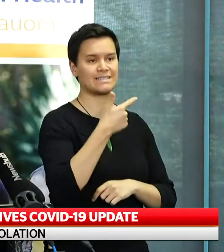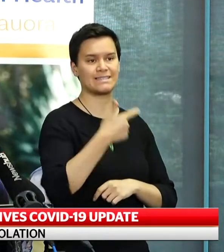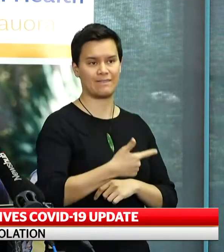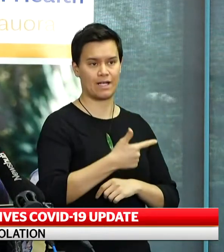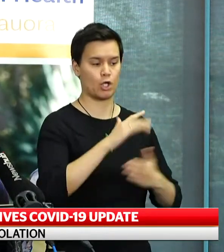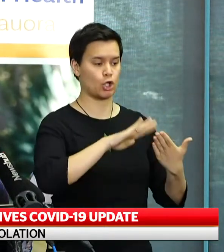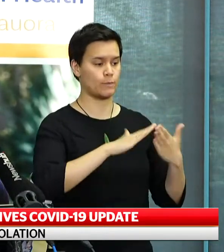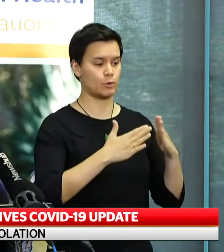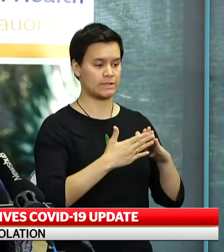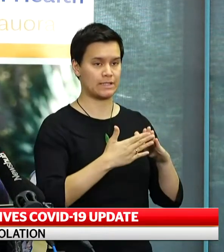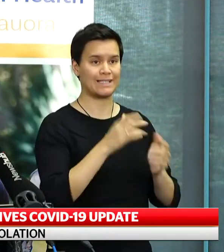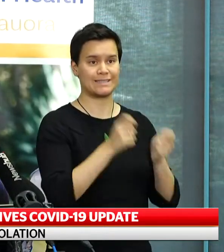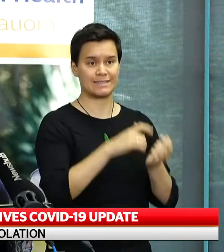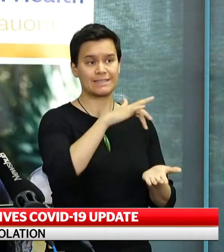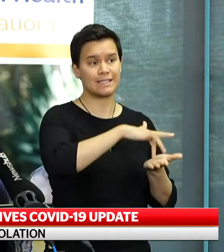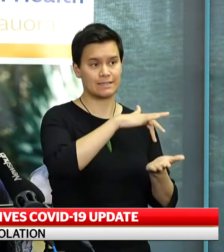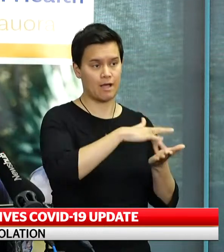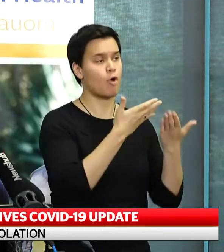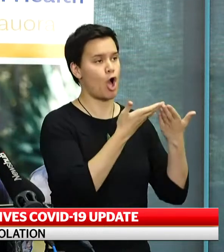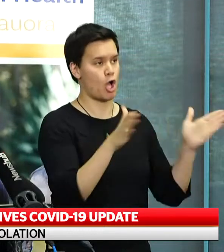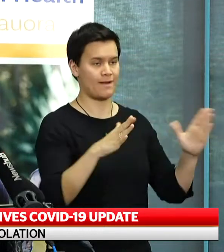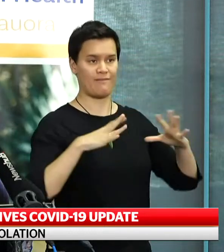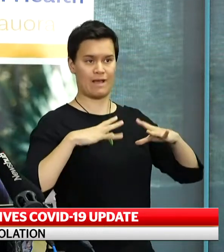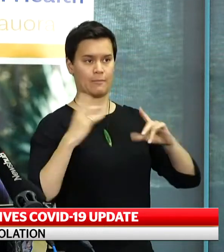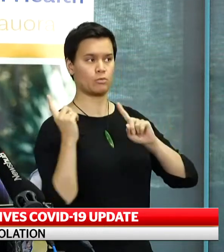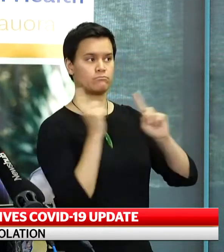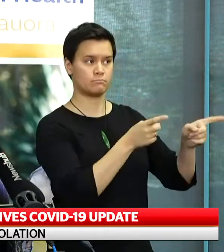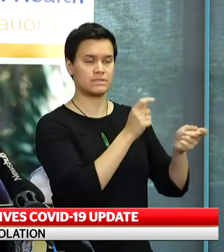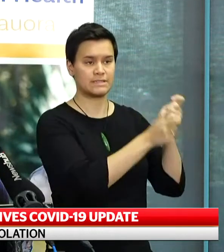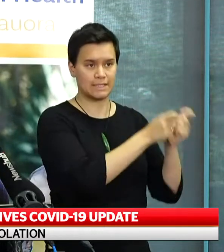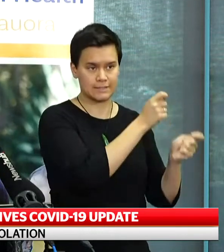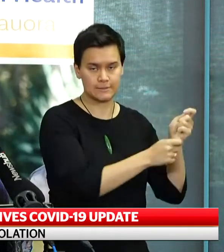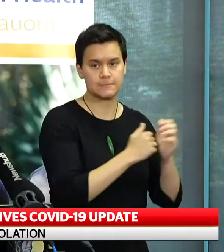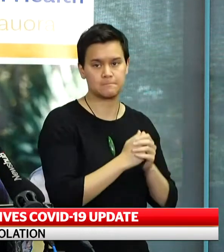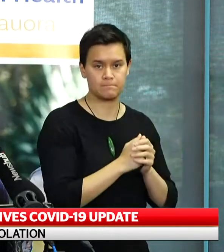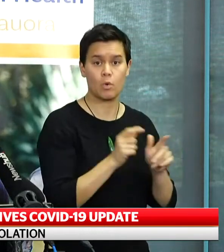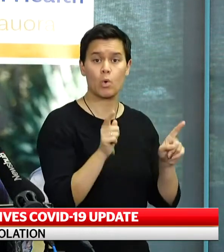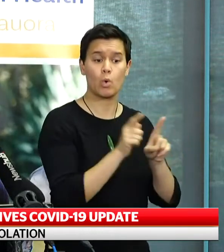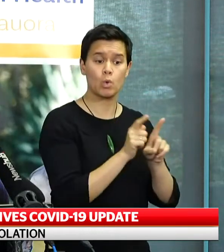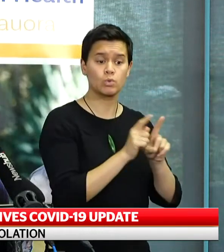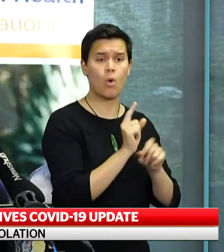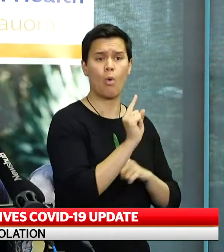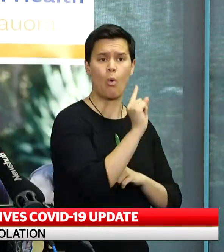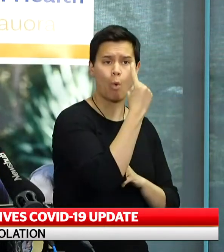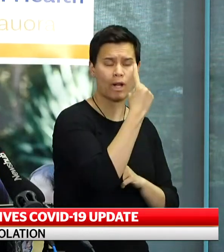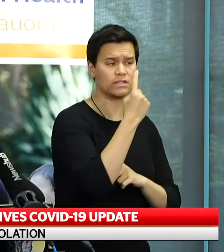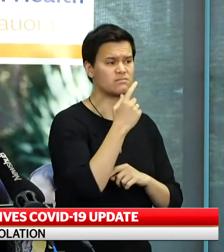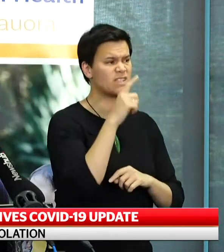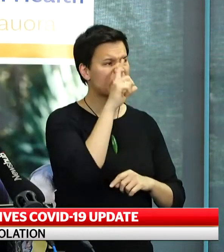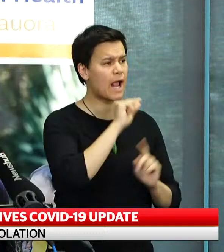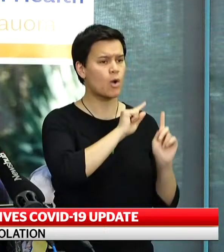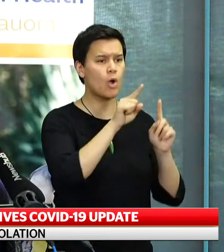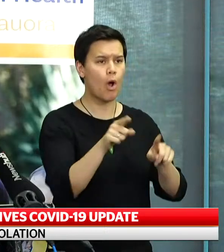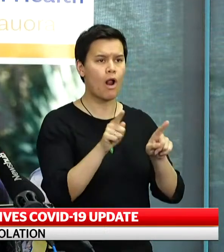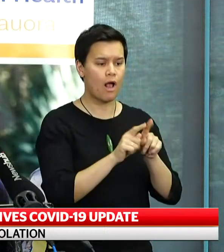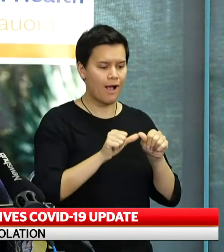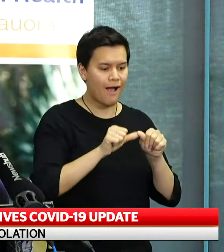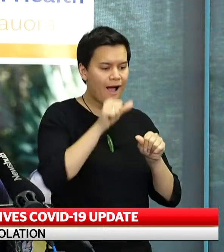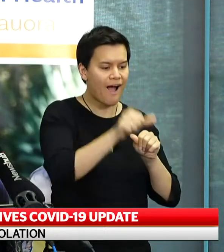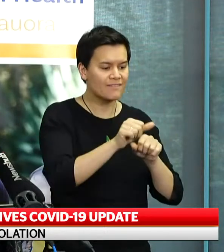remain open, and COVID testing is also available right across the Auckland metro region at urgent care